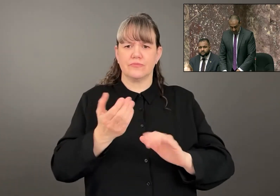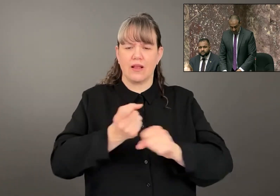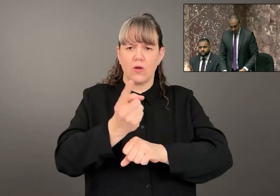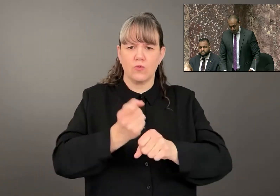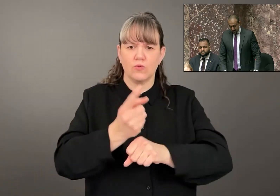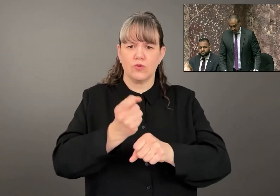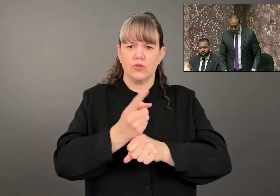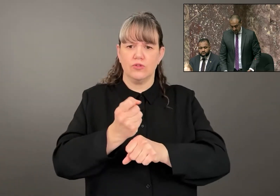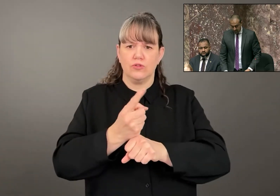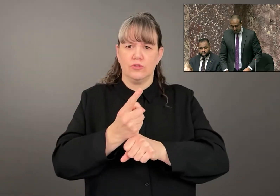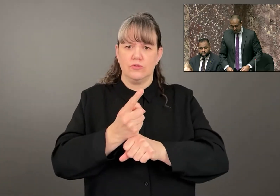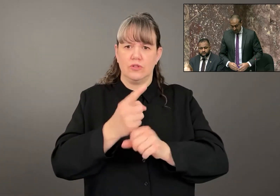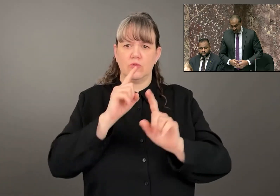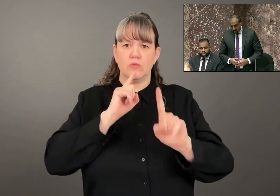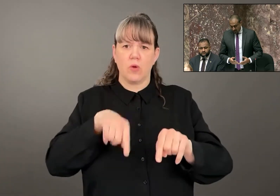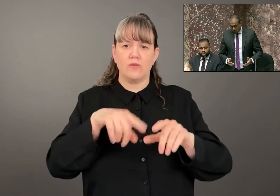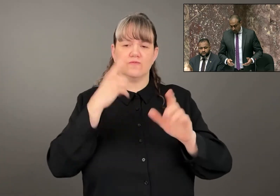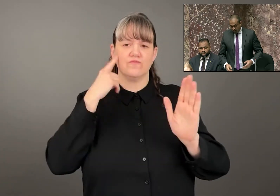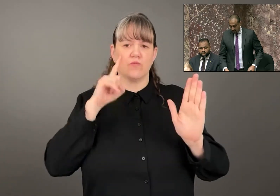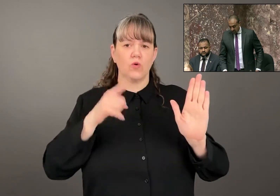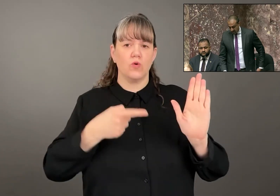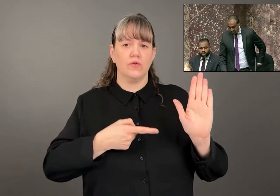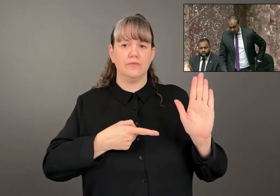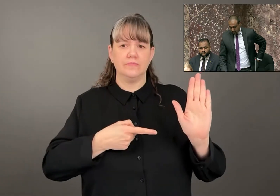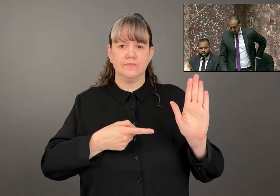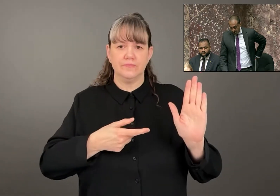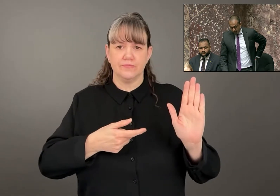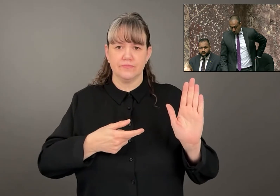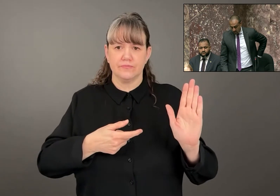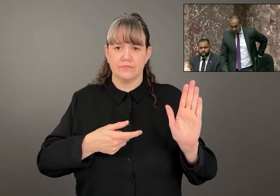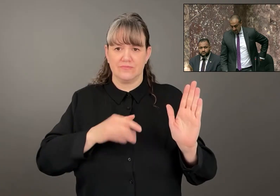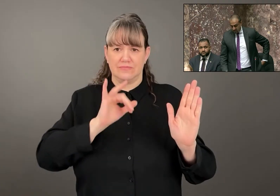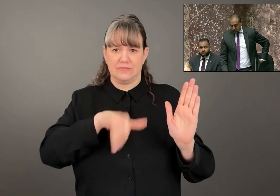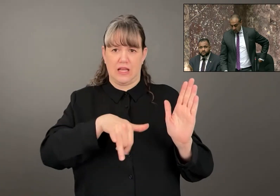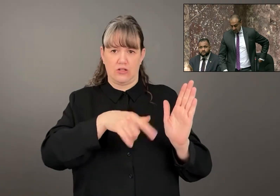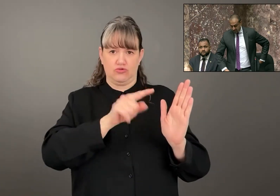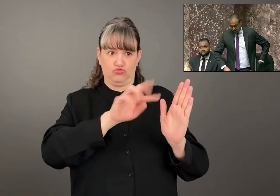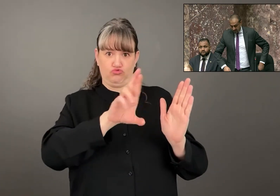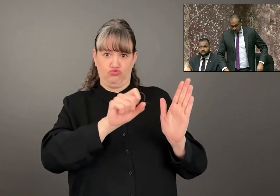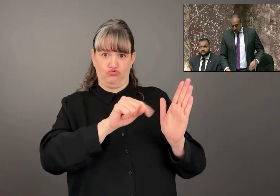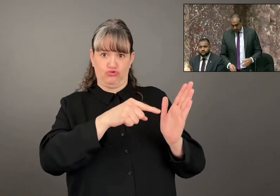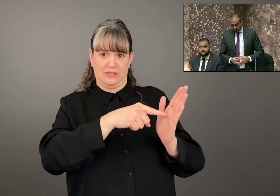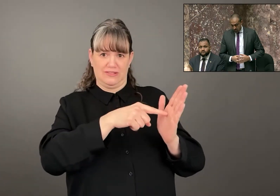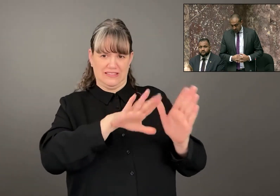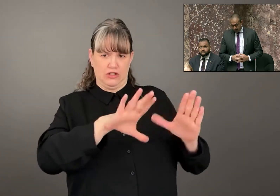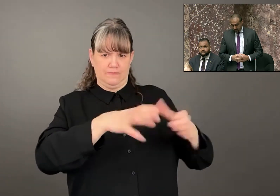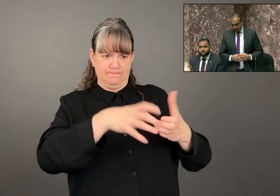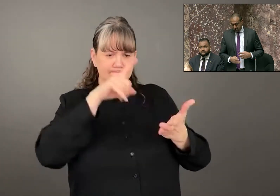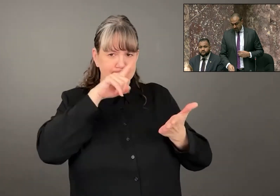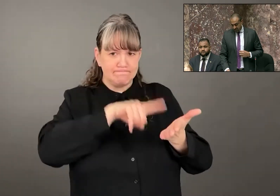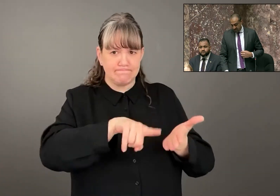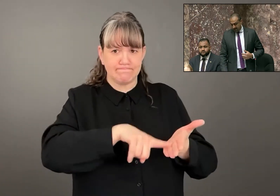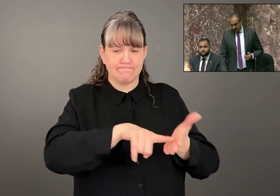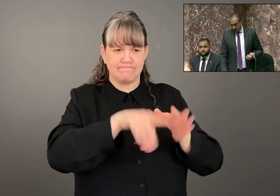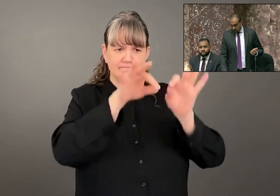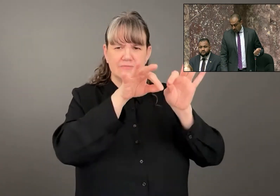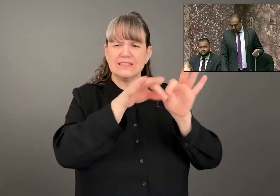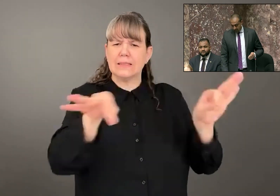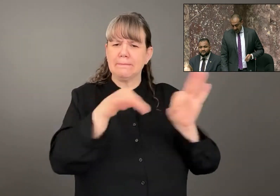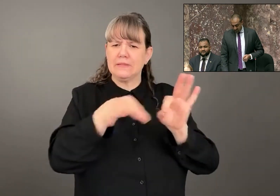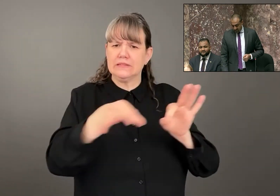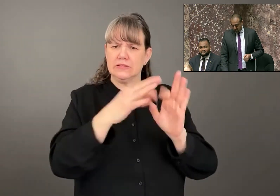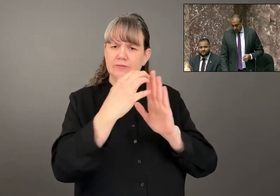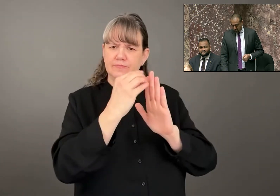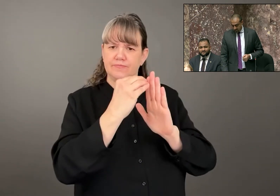Conservancy and audited financial statements. The annual report outlines the diversity of work the Islands Trust and Island Trust Conservancy undertook